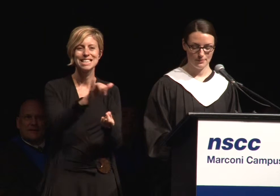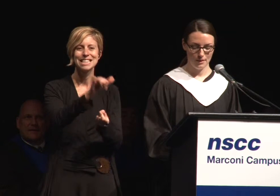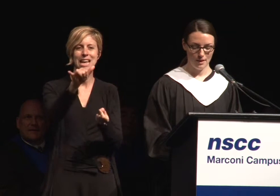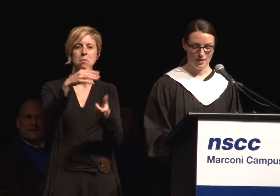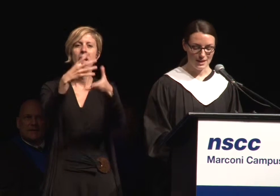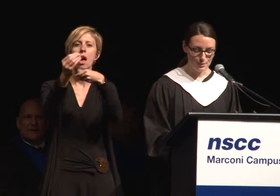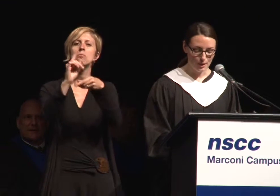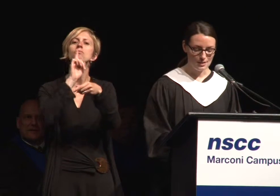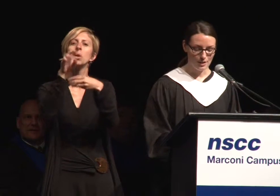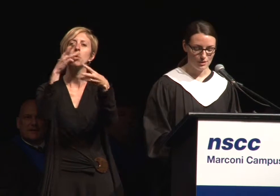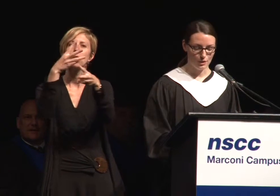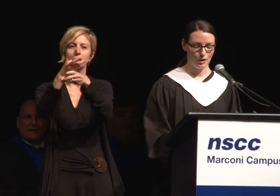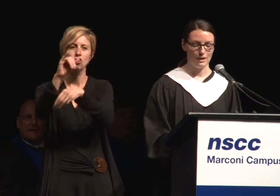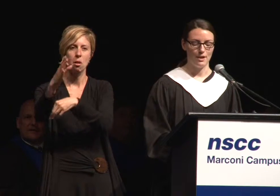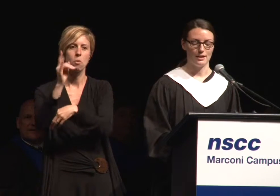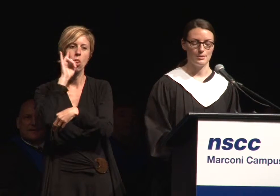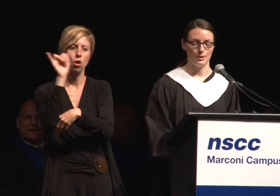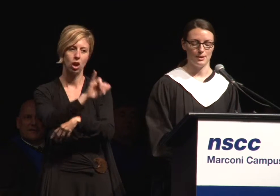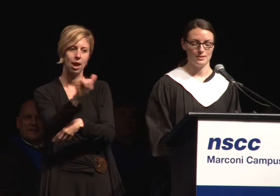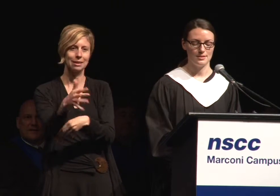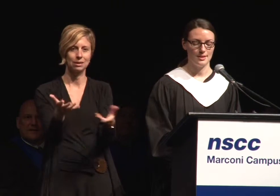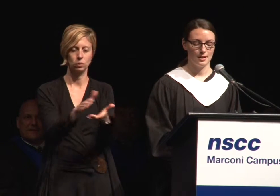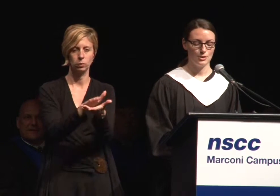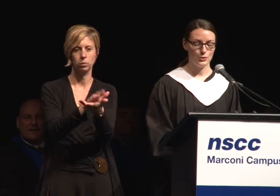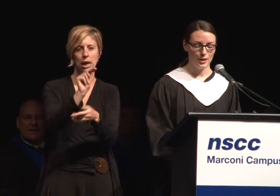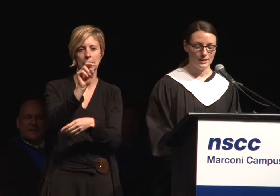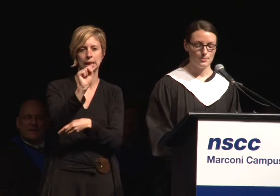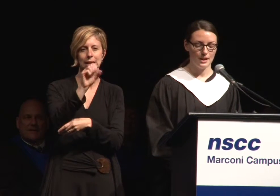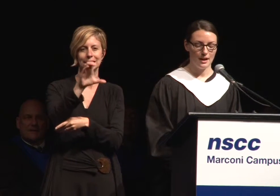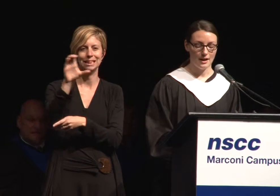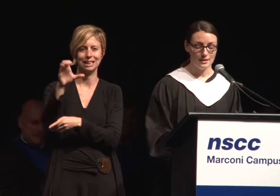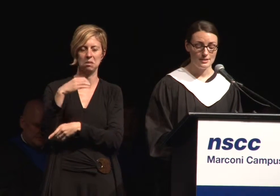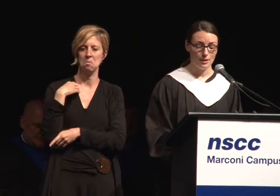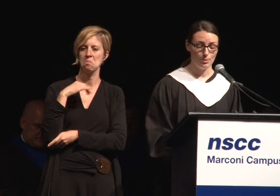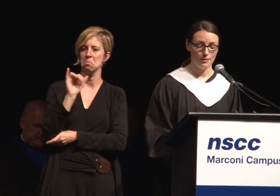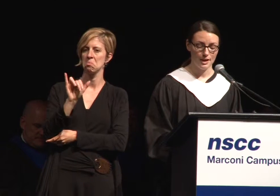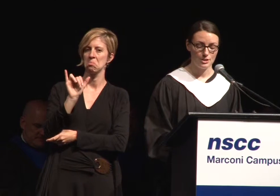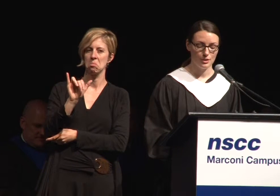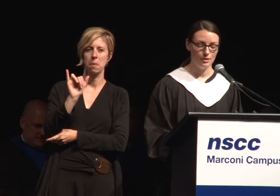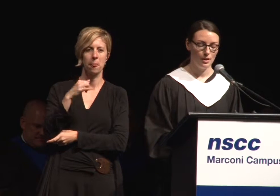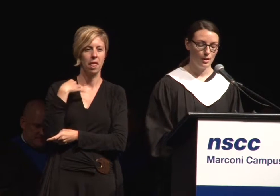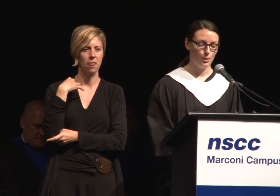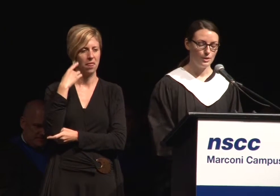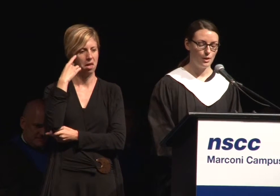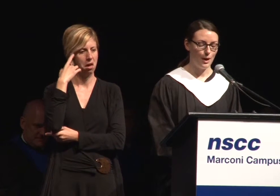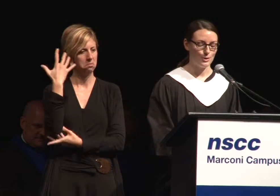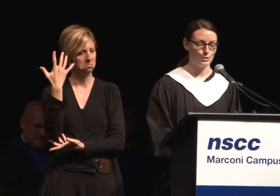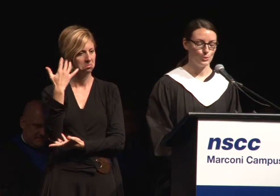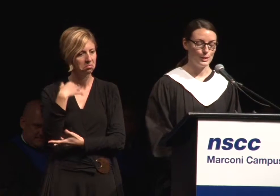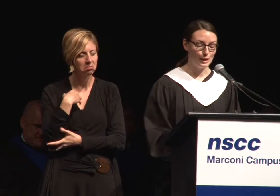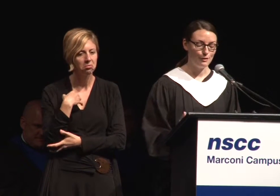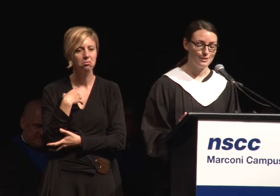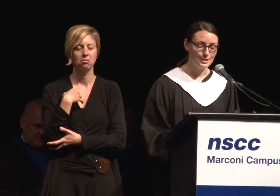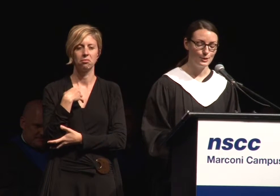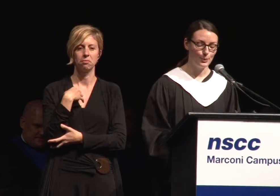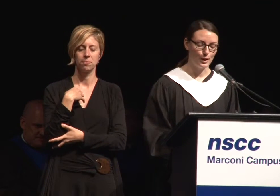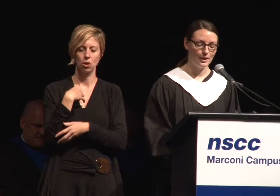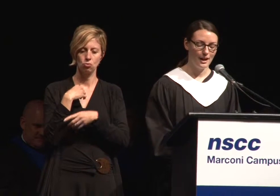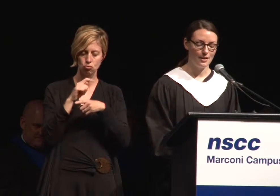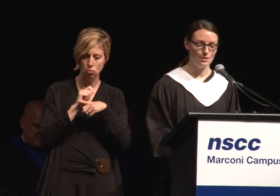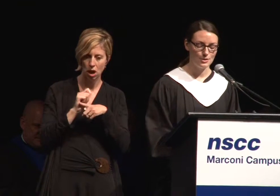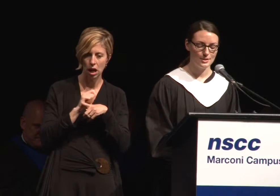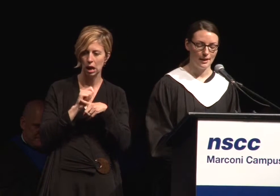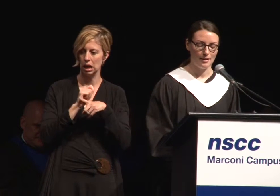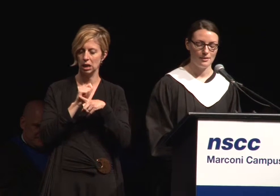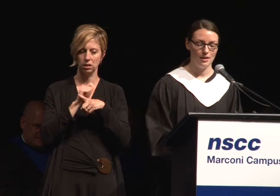workplace. That's when I started to crave that experience, to train to be a highly skilled professional who would know how to do real physical work